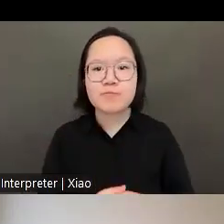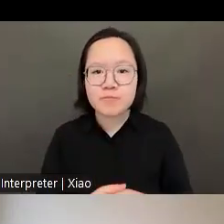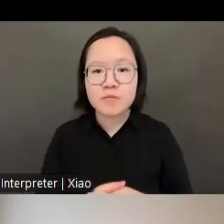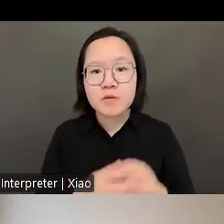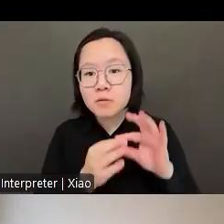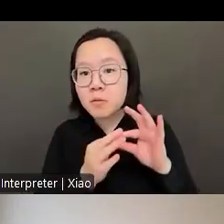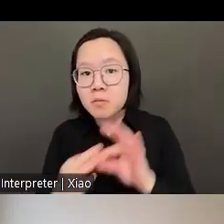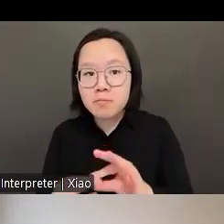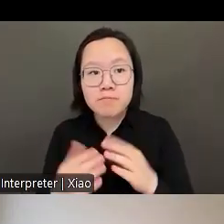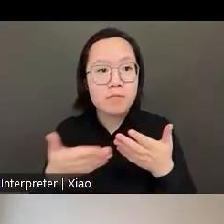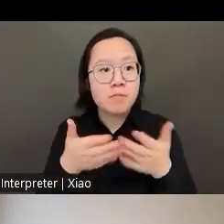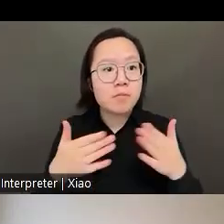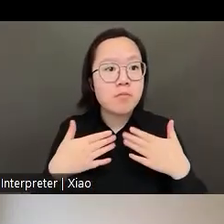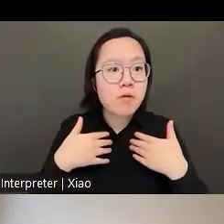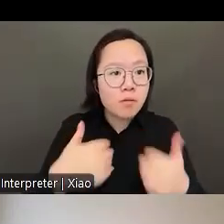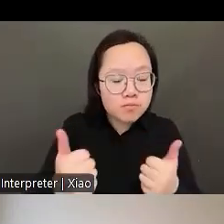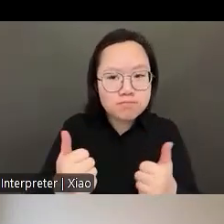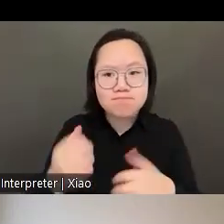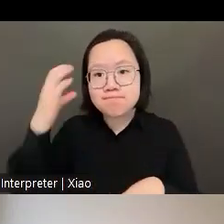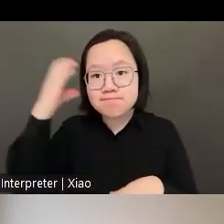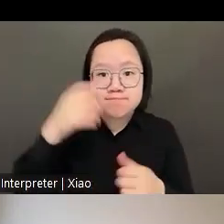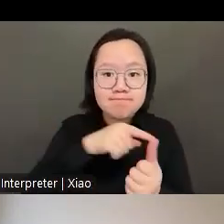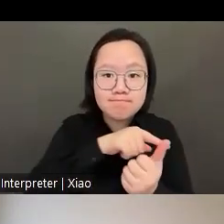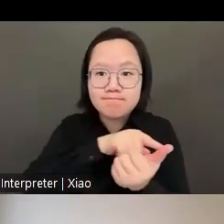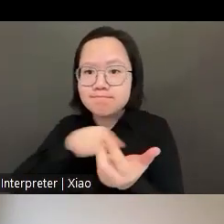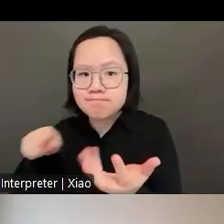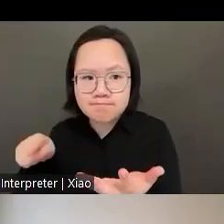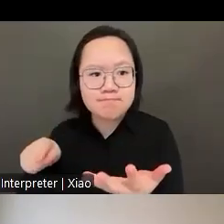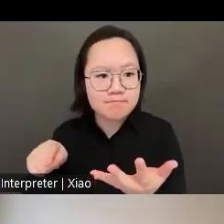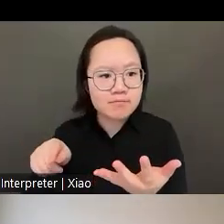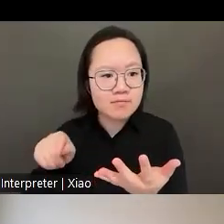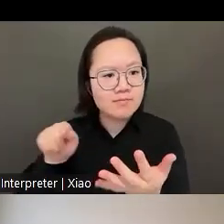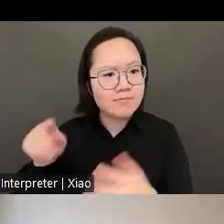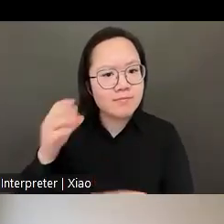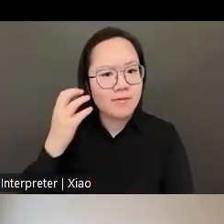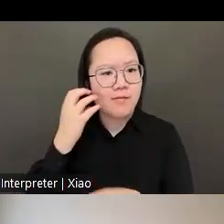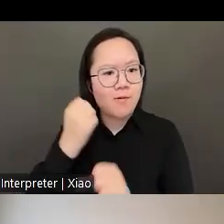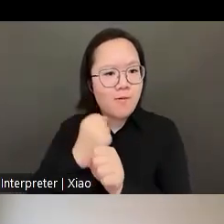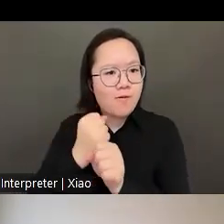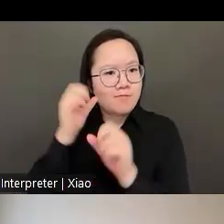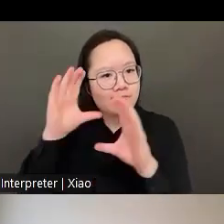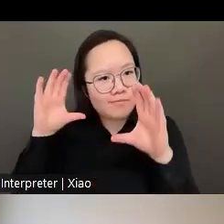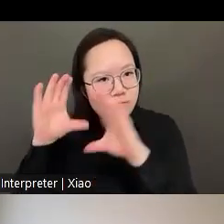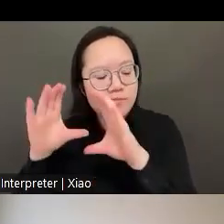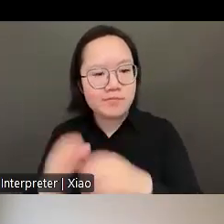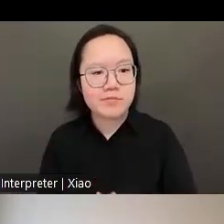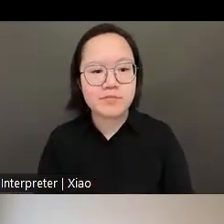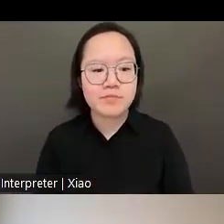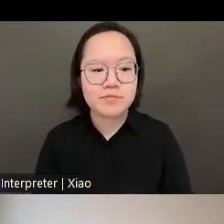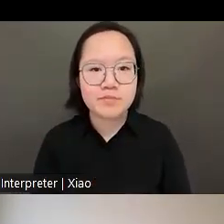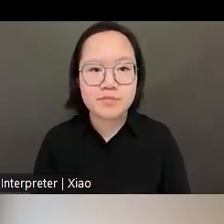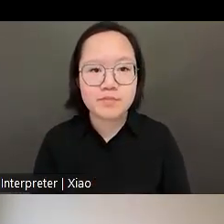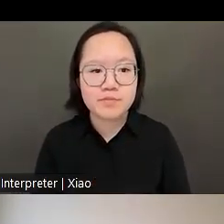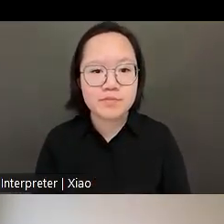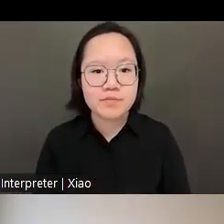development, grounded in rights, representation, and community experience. So